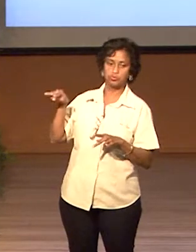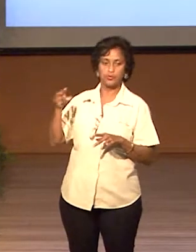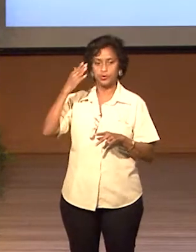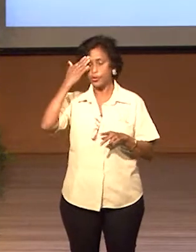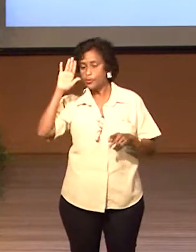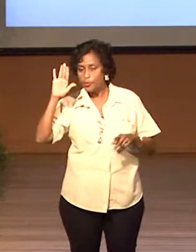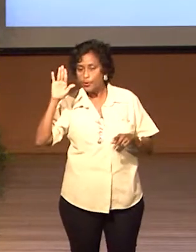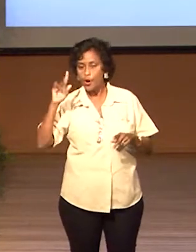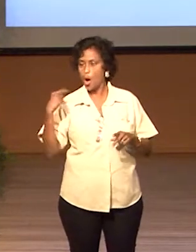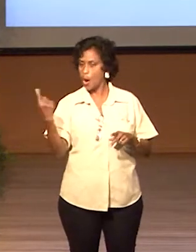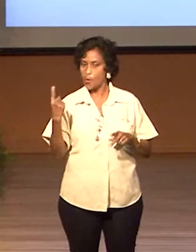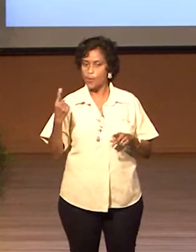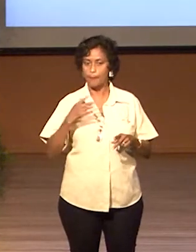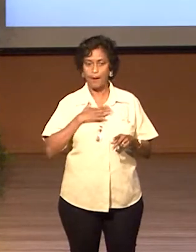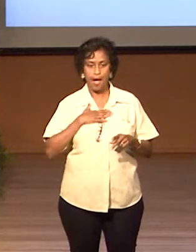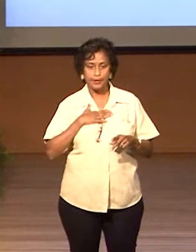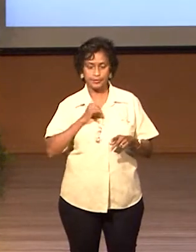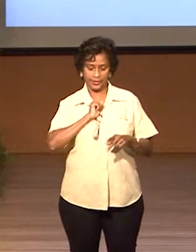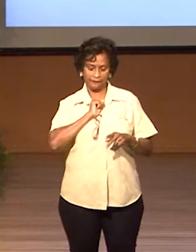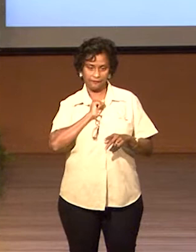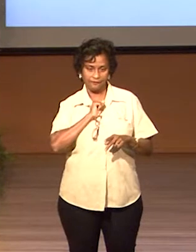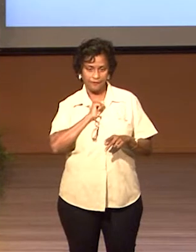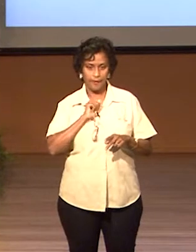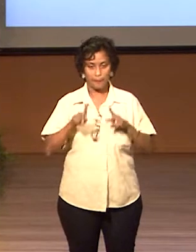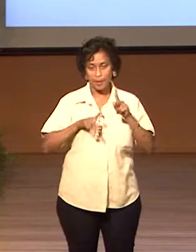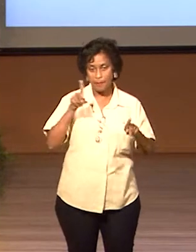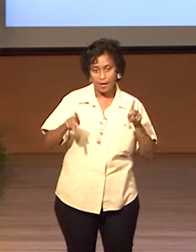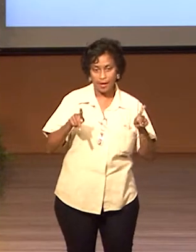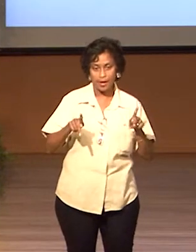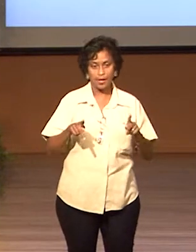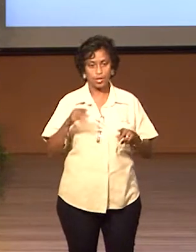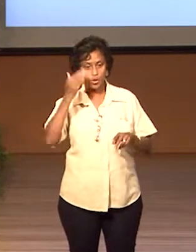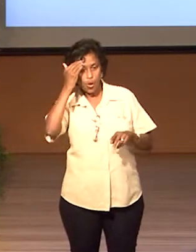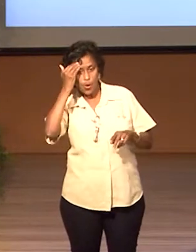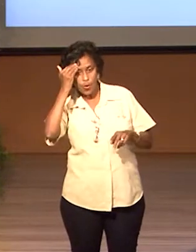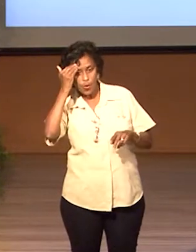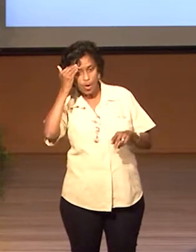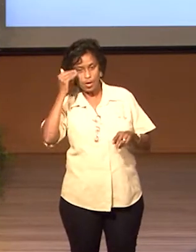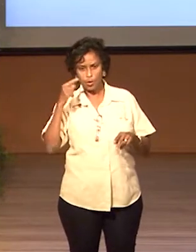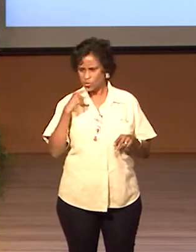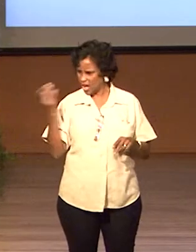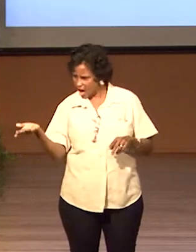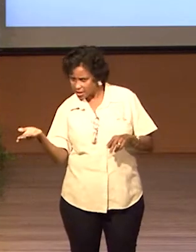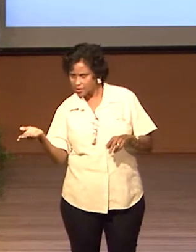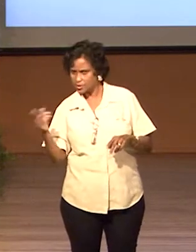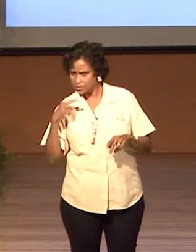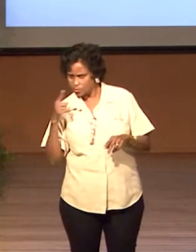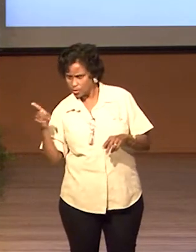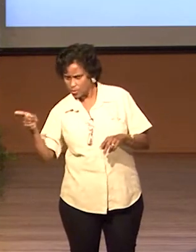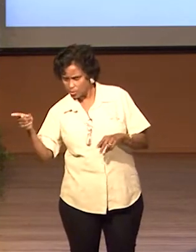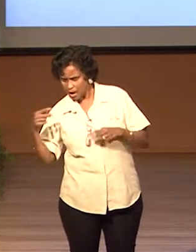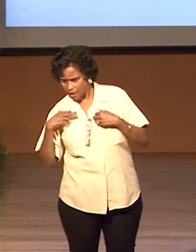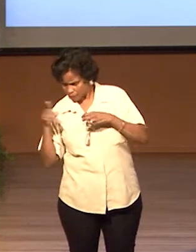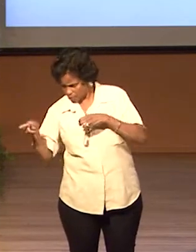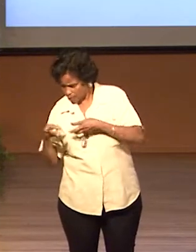people who know you, people who've grown up with you can tell you about yourself. And of course, this now requires reciprocity.